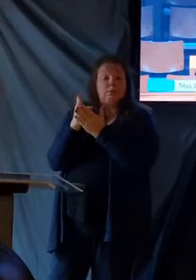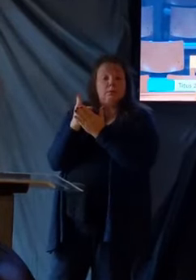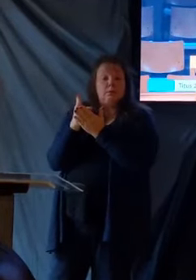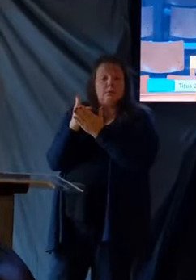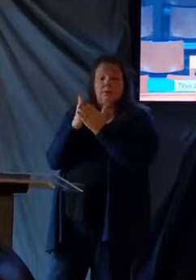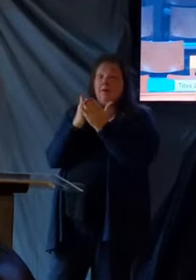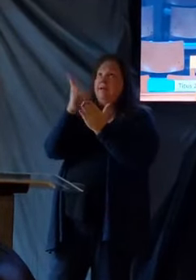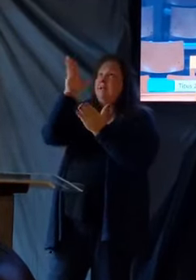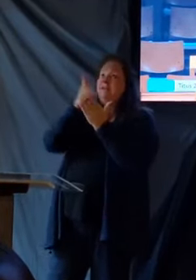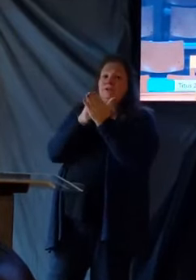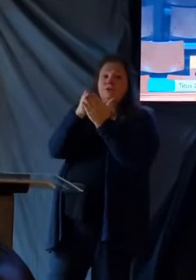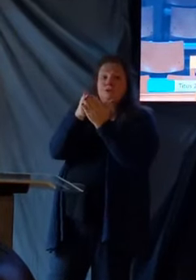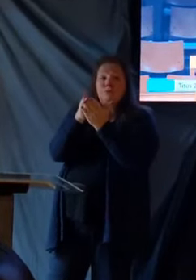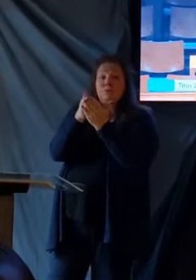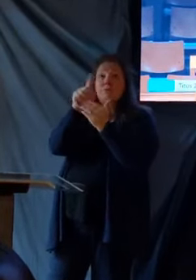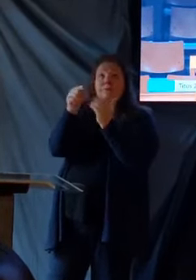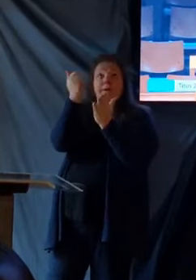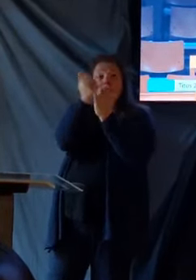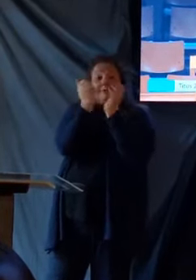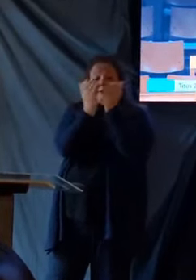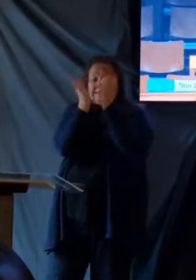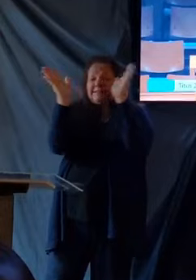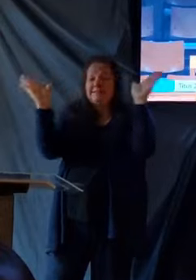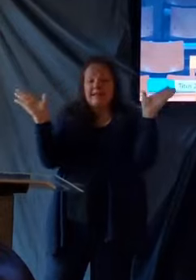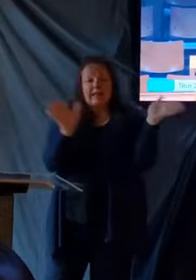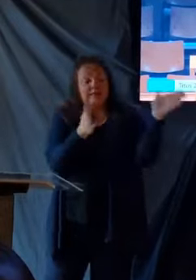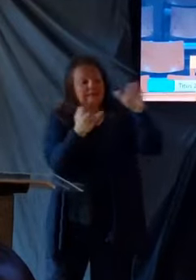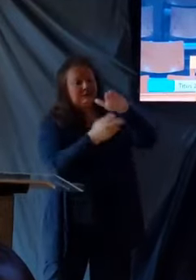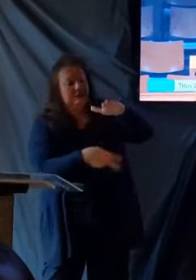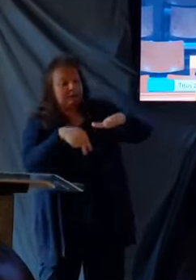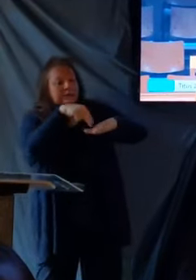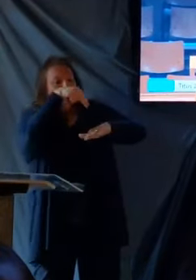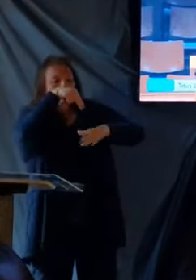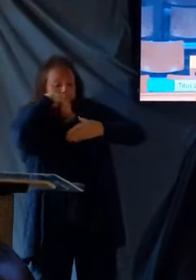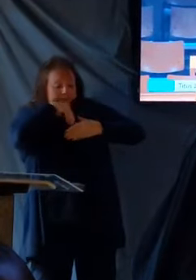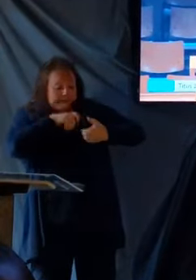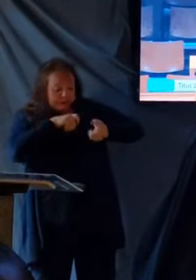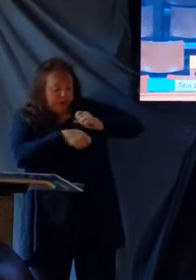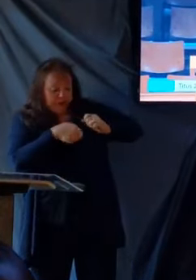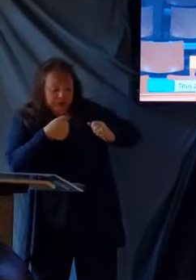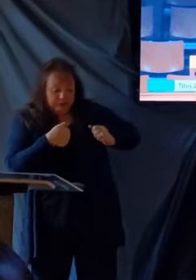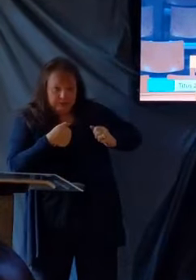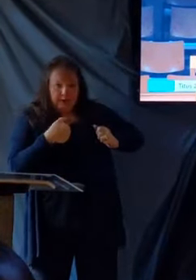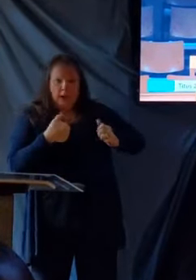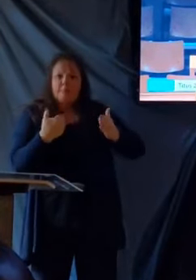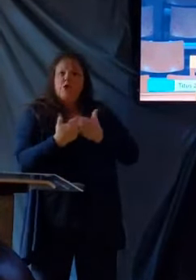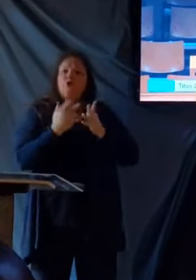the truth of Christ's death and resurrection, we are changed on the inside, made new.